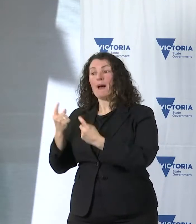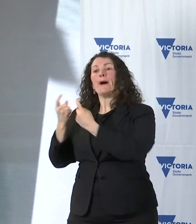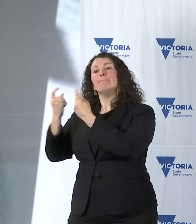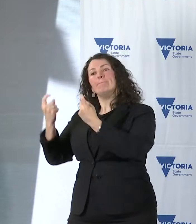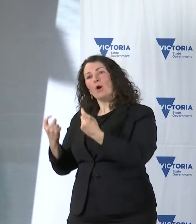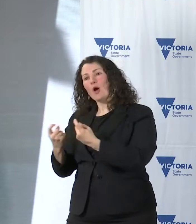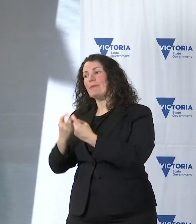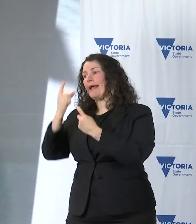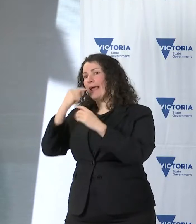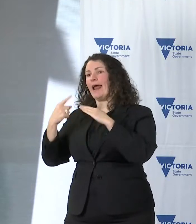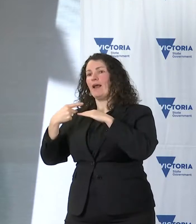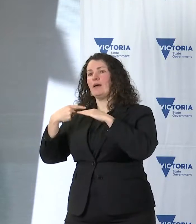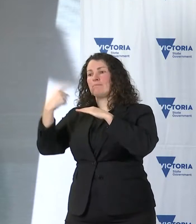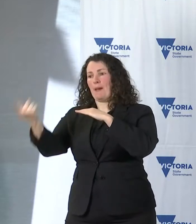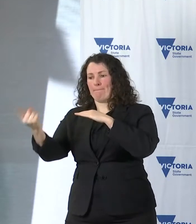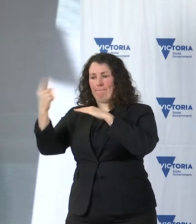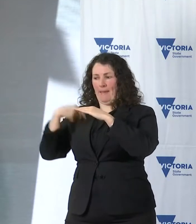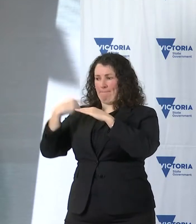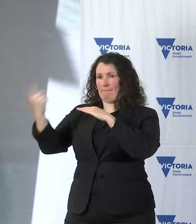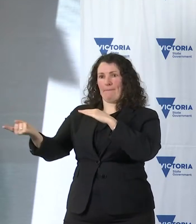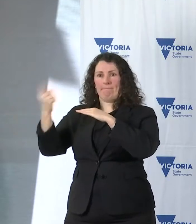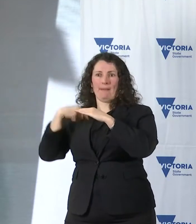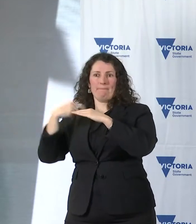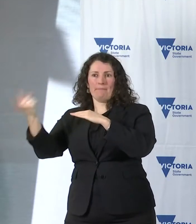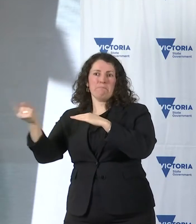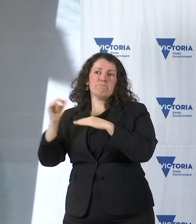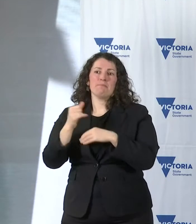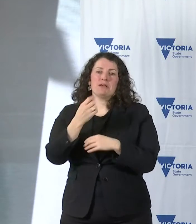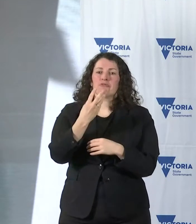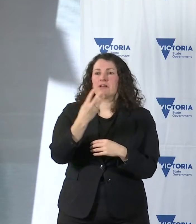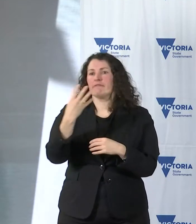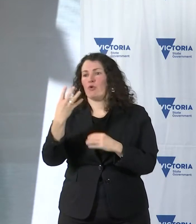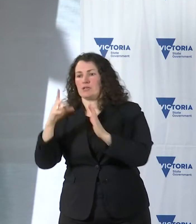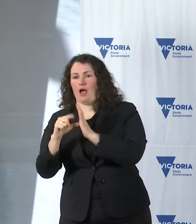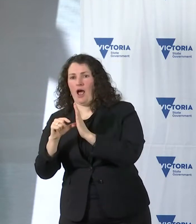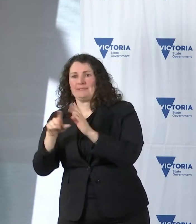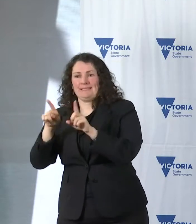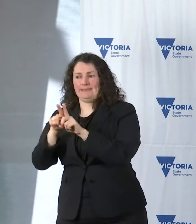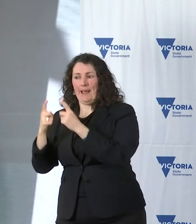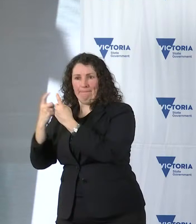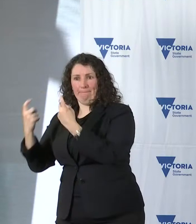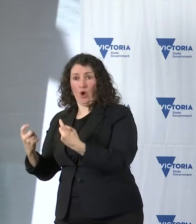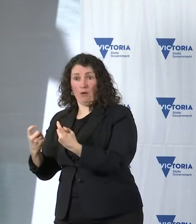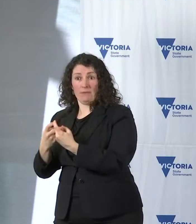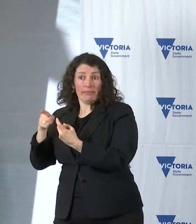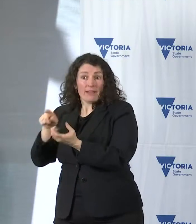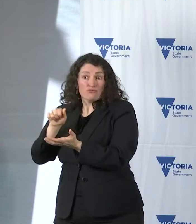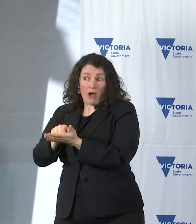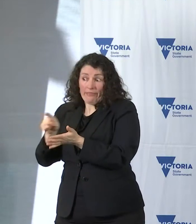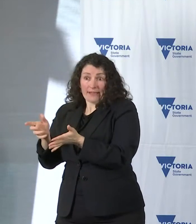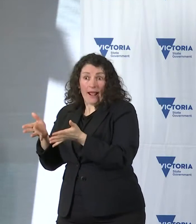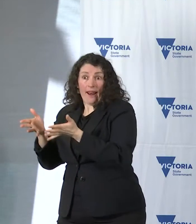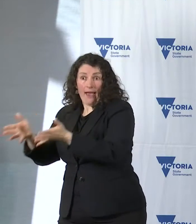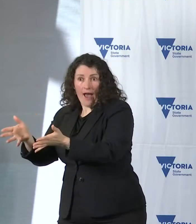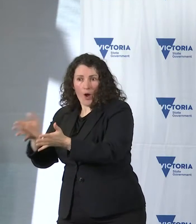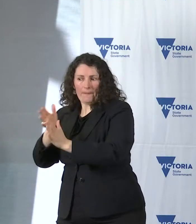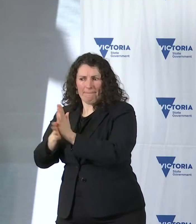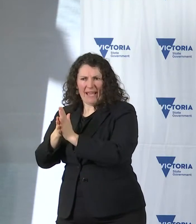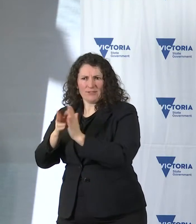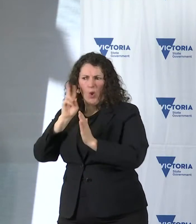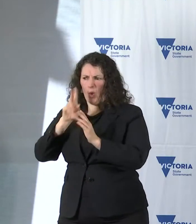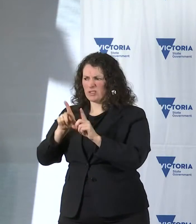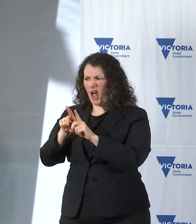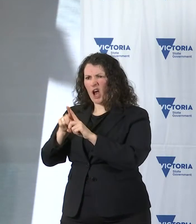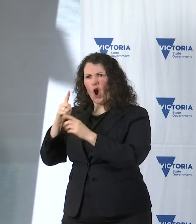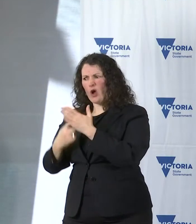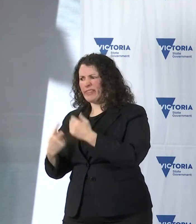partly the explanation for the discrepancy that was reported this morning. The other potential contributing